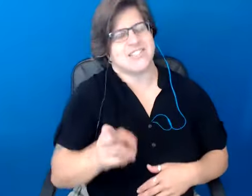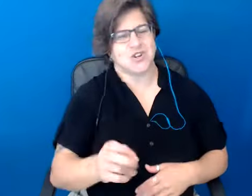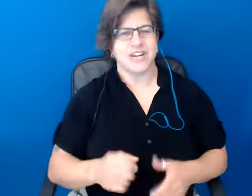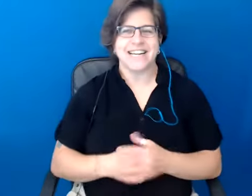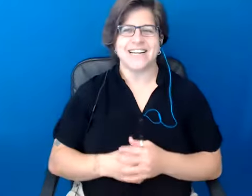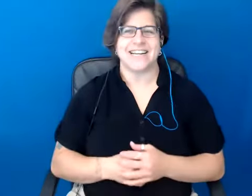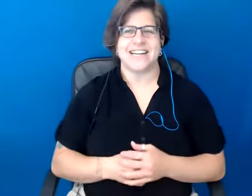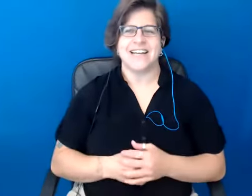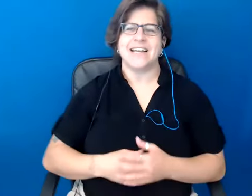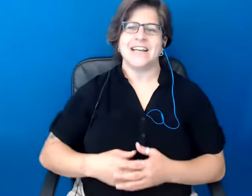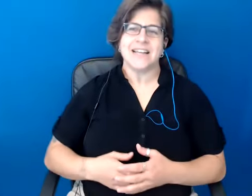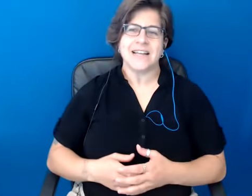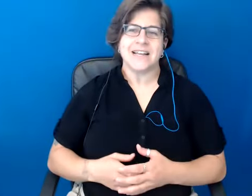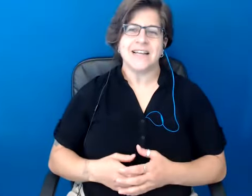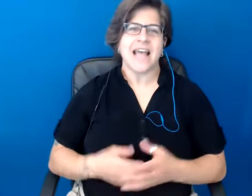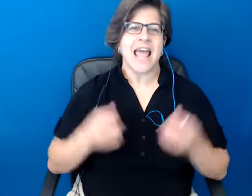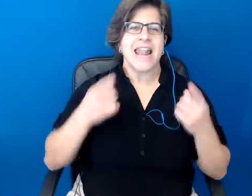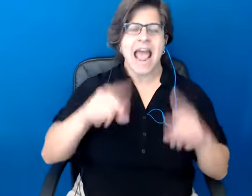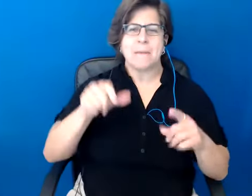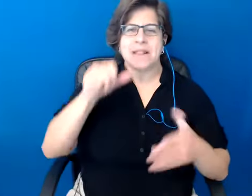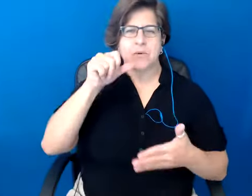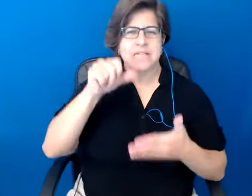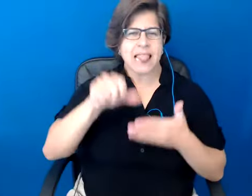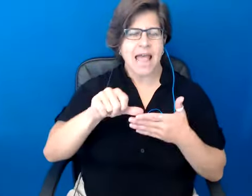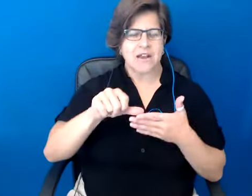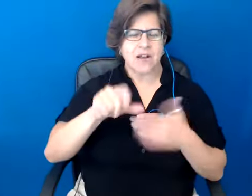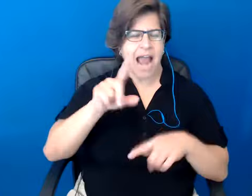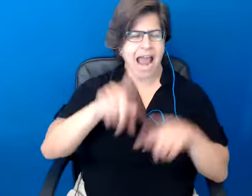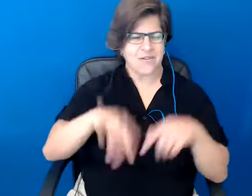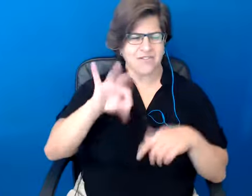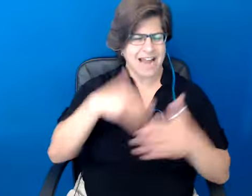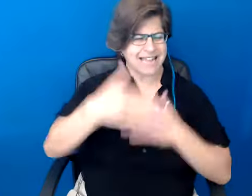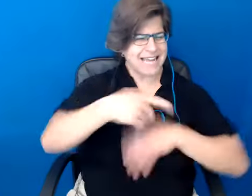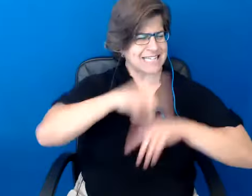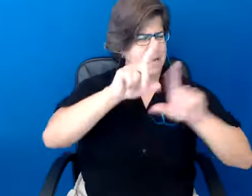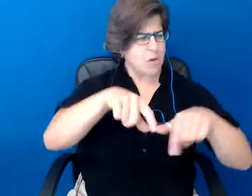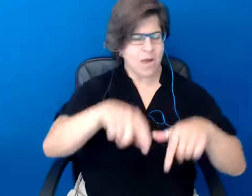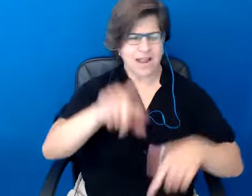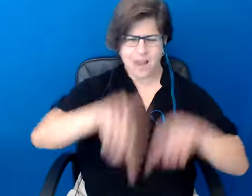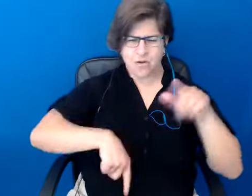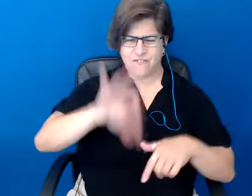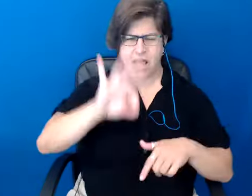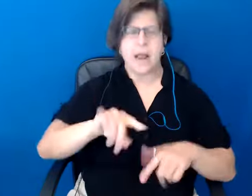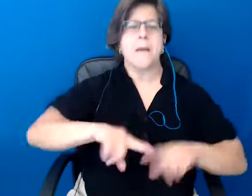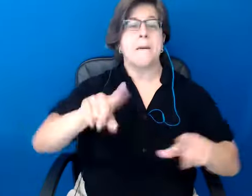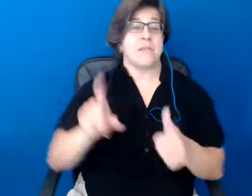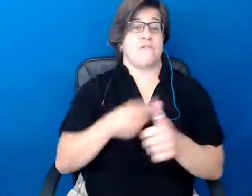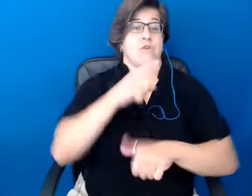they were. And it's just a fascinating history. And I happened upon a letter.